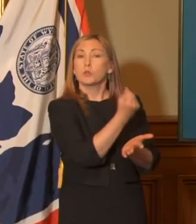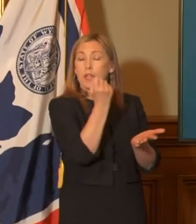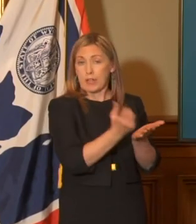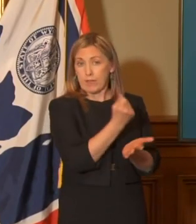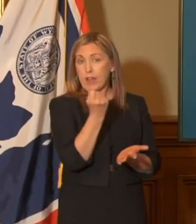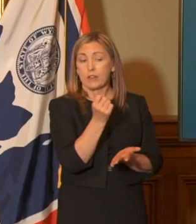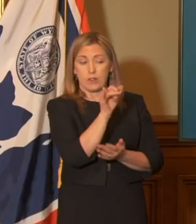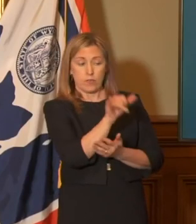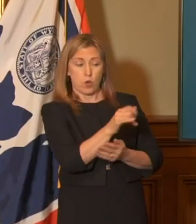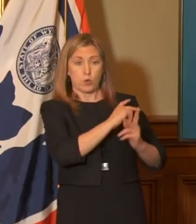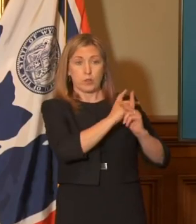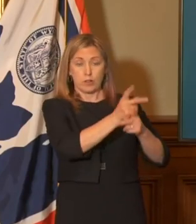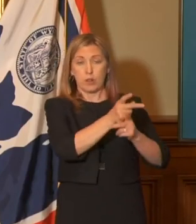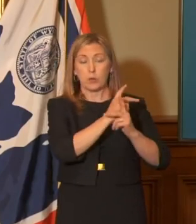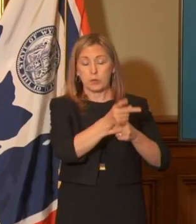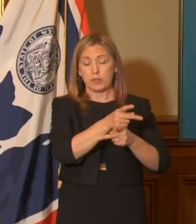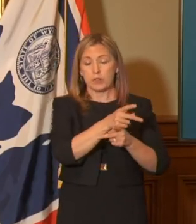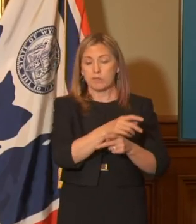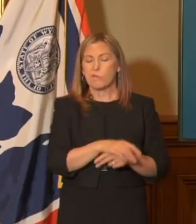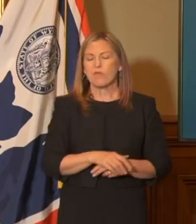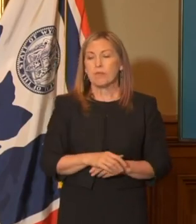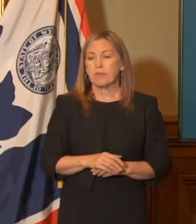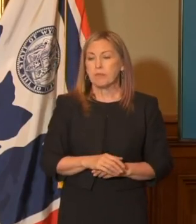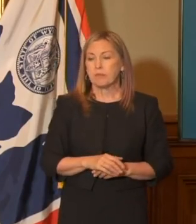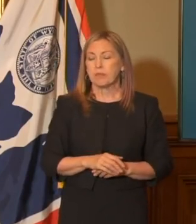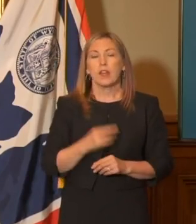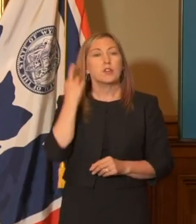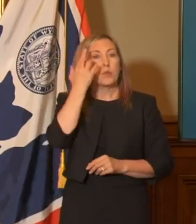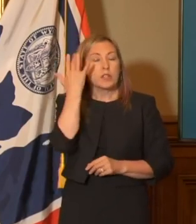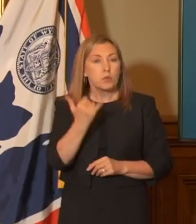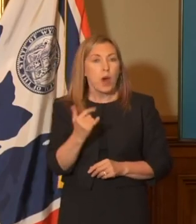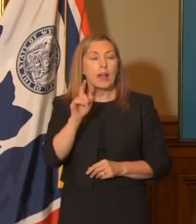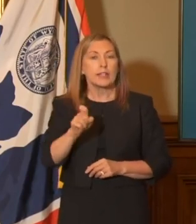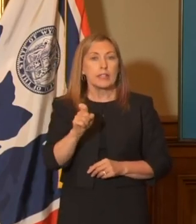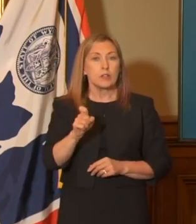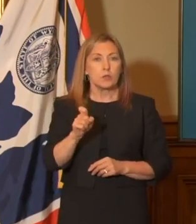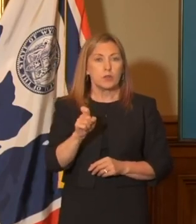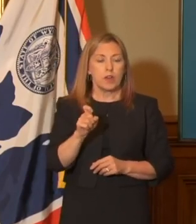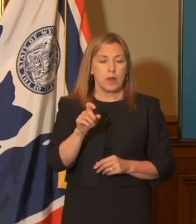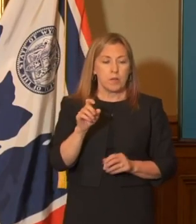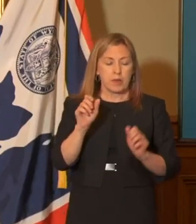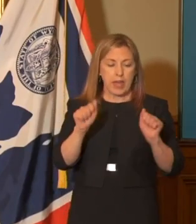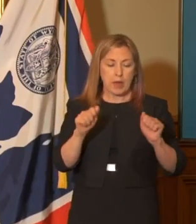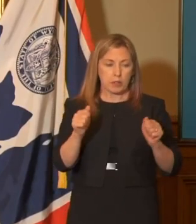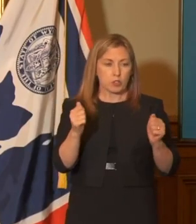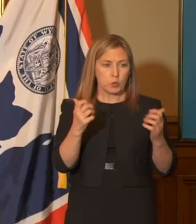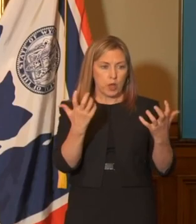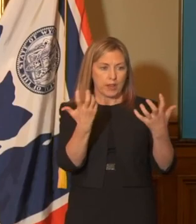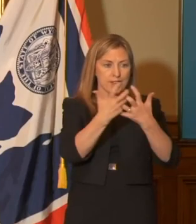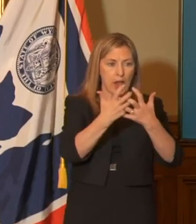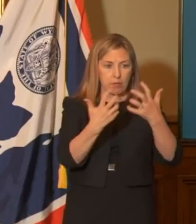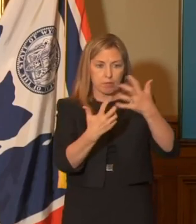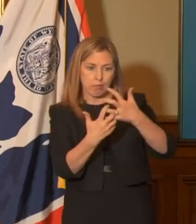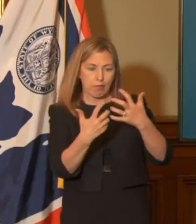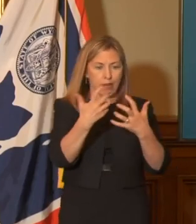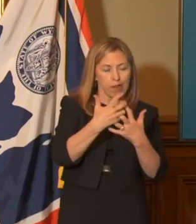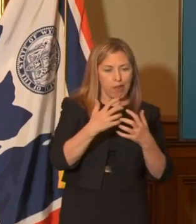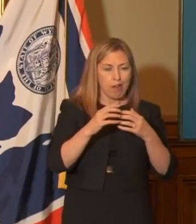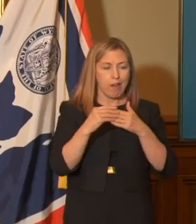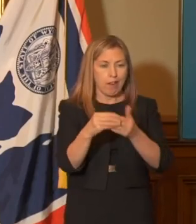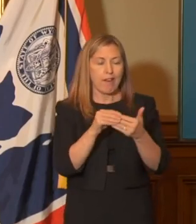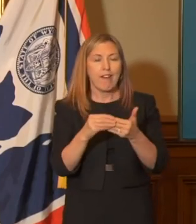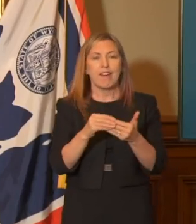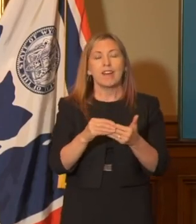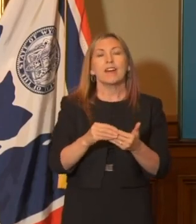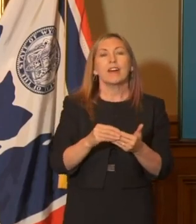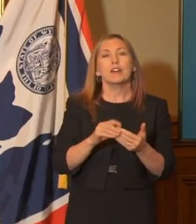of those loans. And that's why I'm saying we need to be nimble and adaptable to changing circumstances. But we want to be able